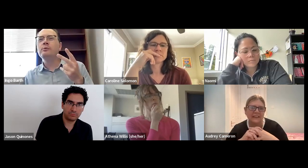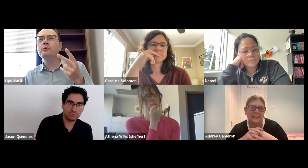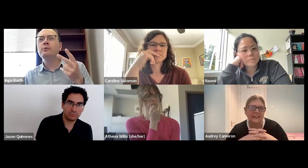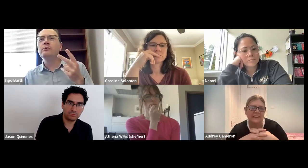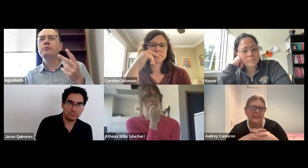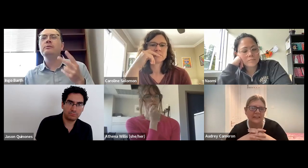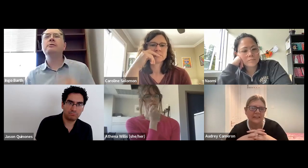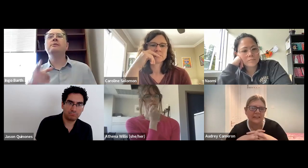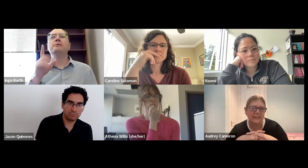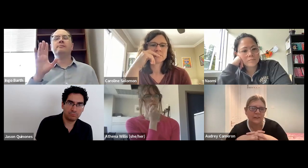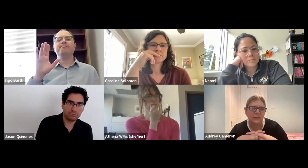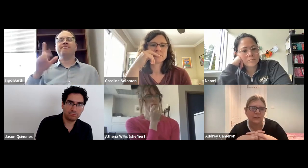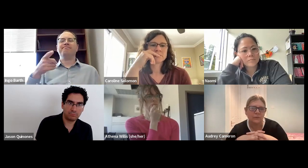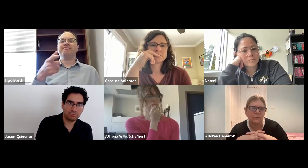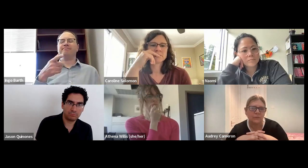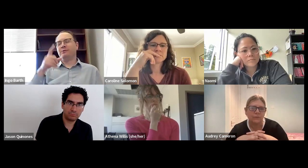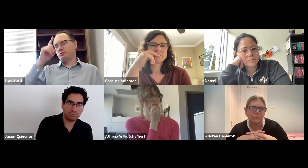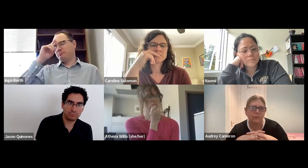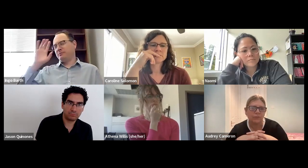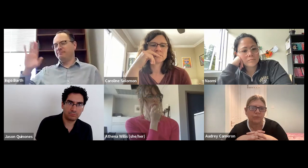The second sign is